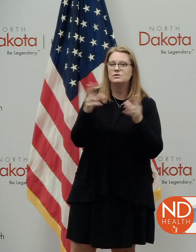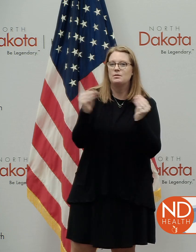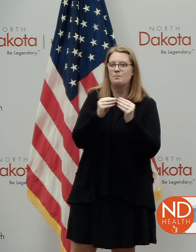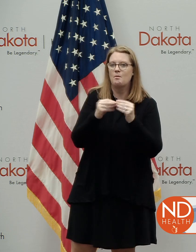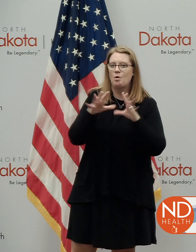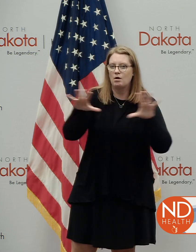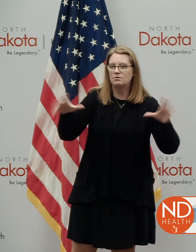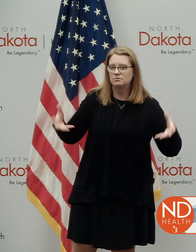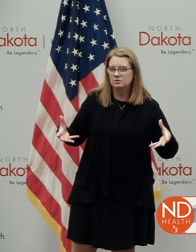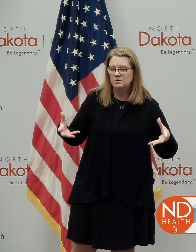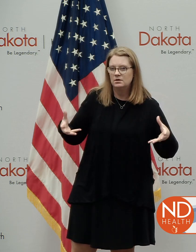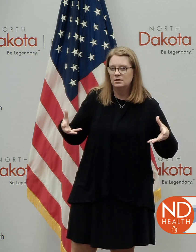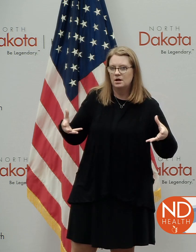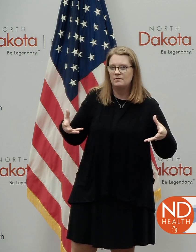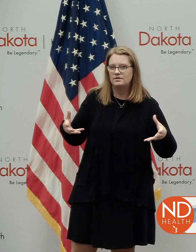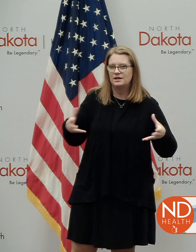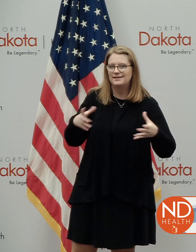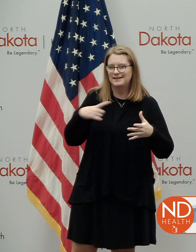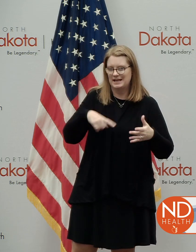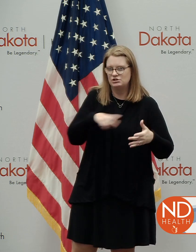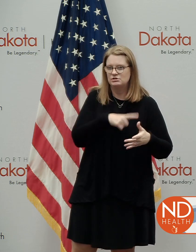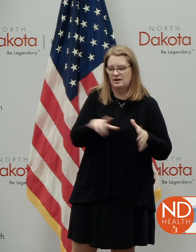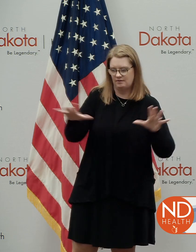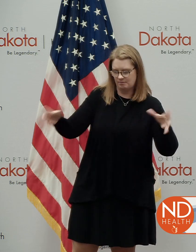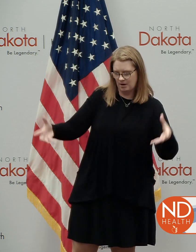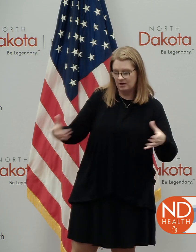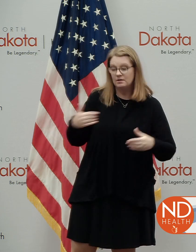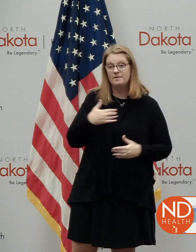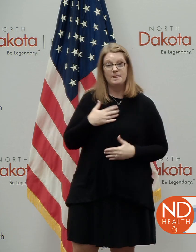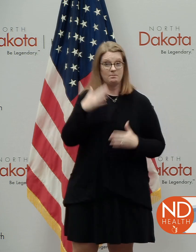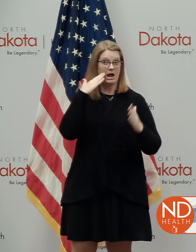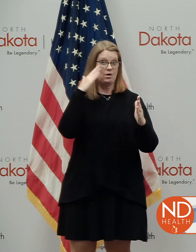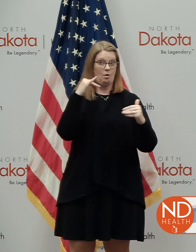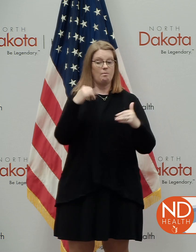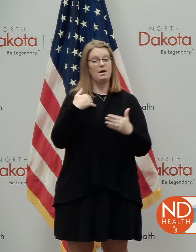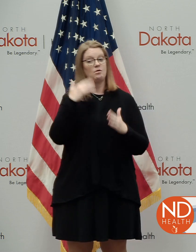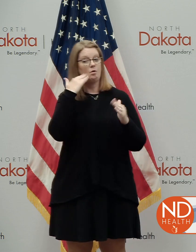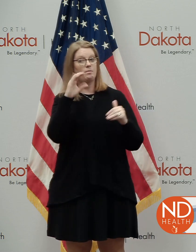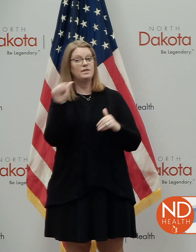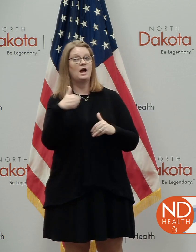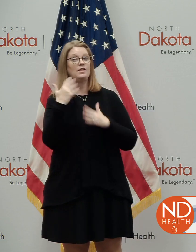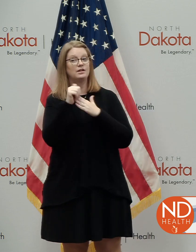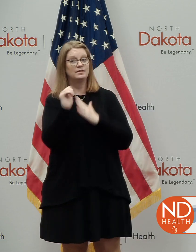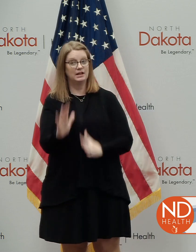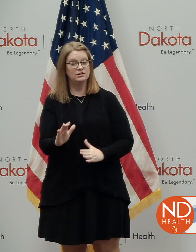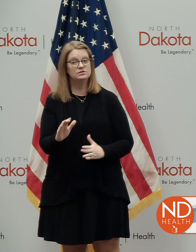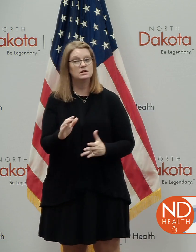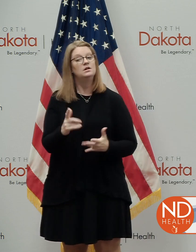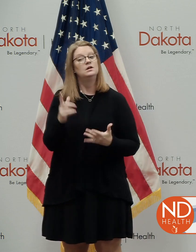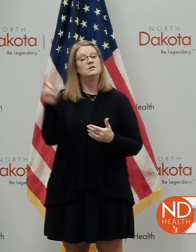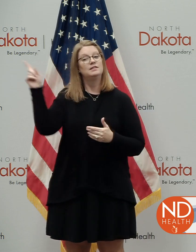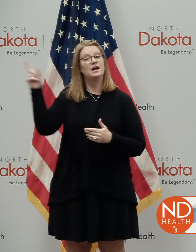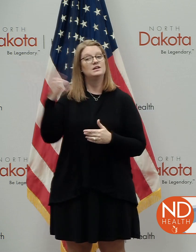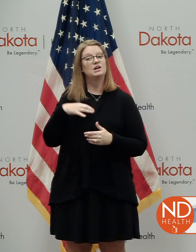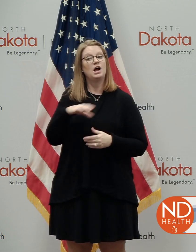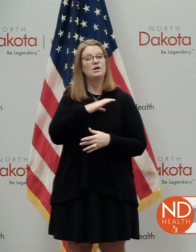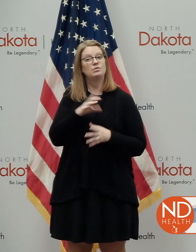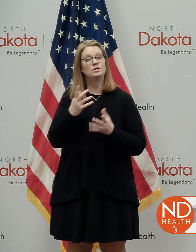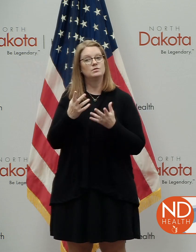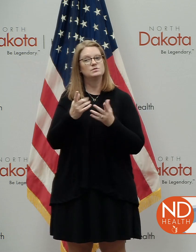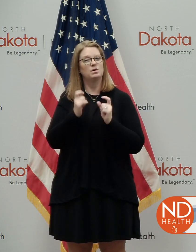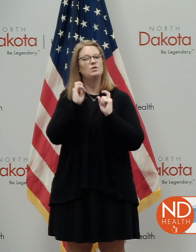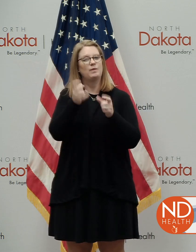when allocating this level of funding. It is my hope, and I believe the hope of the other leaders, that Congress will grant an extension beyond